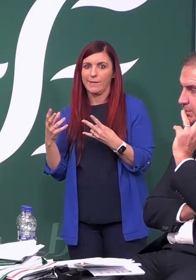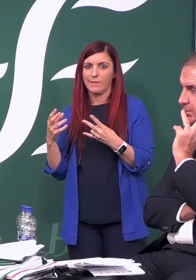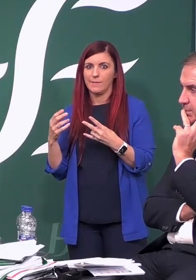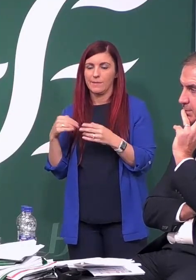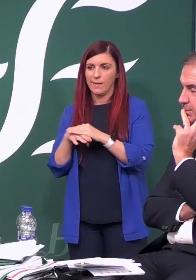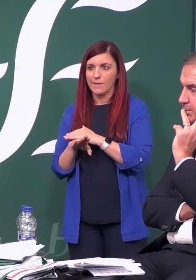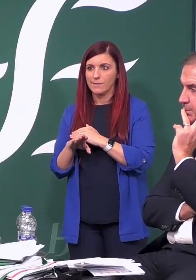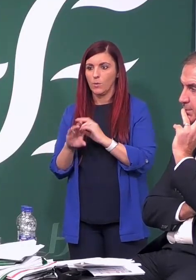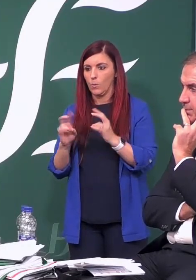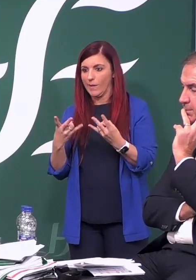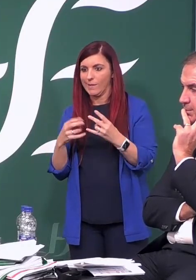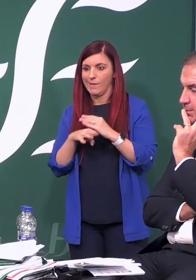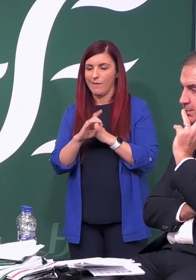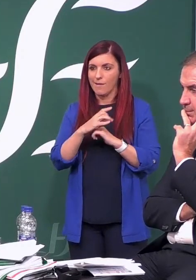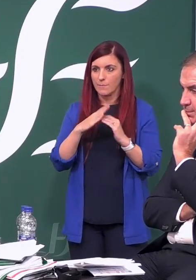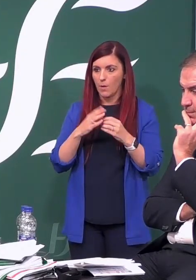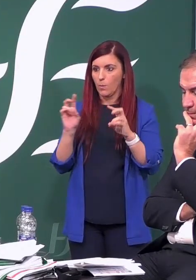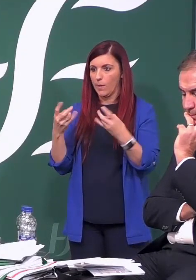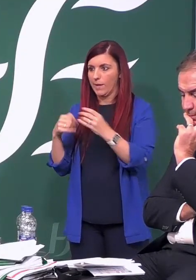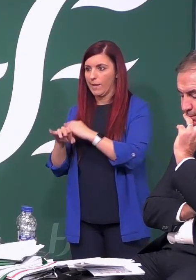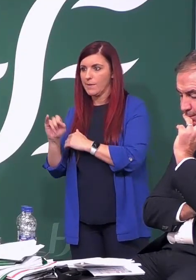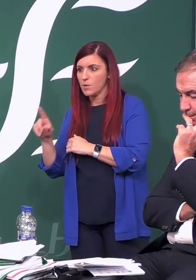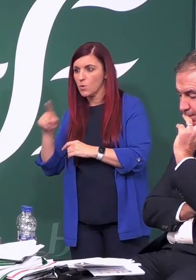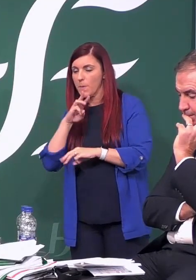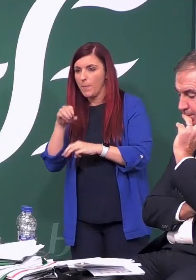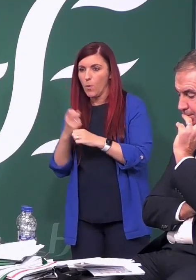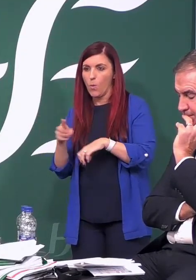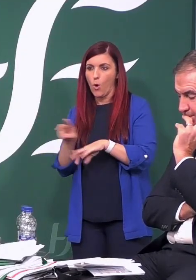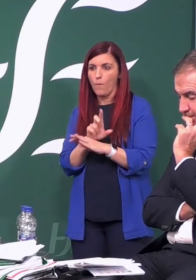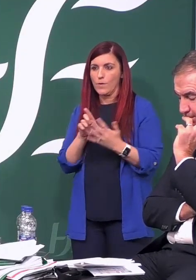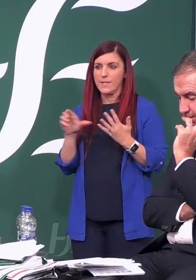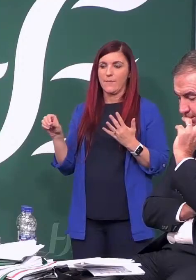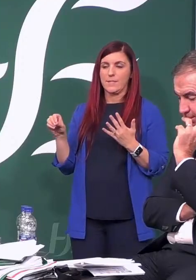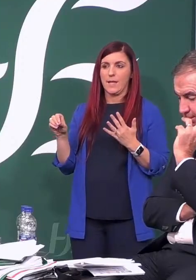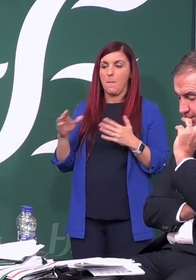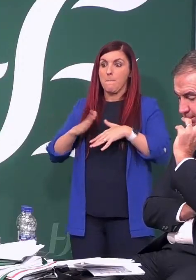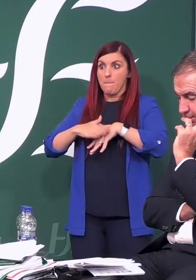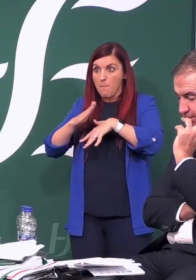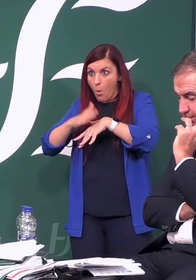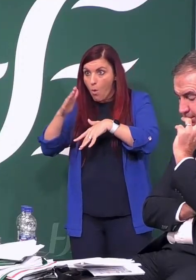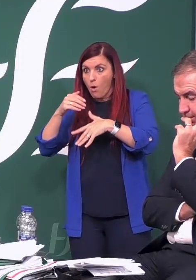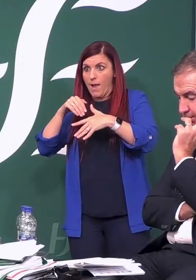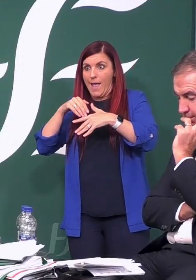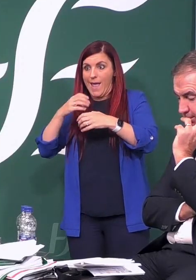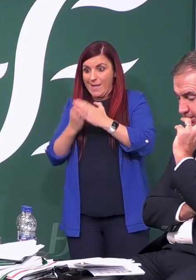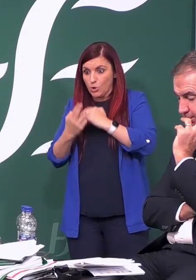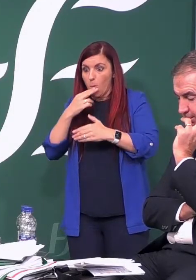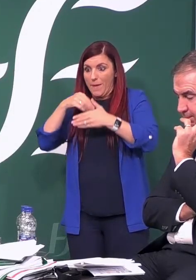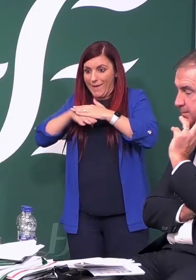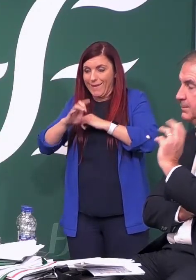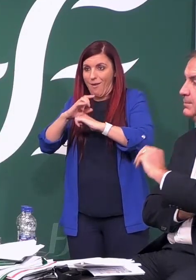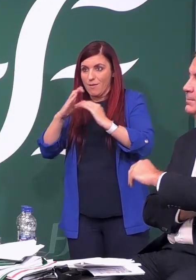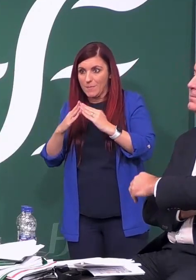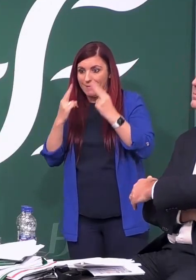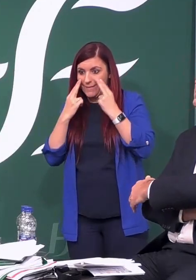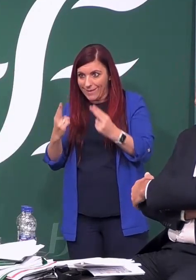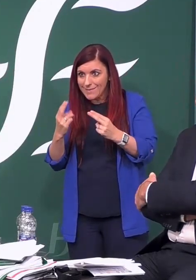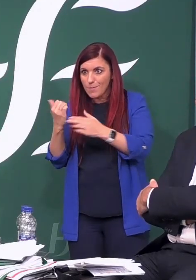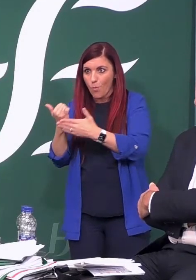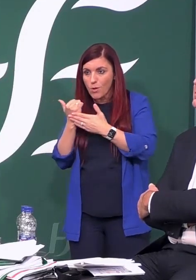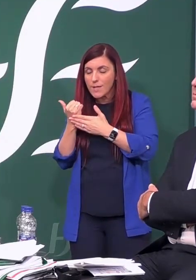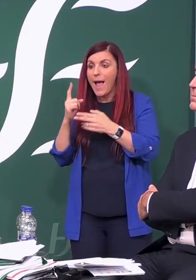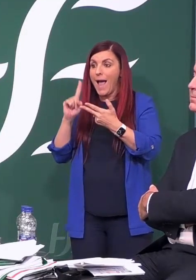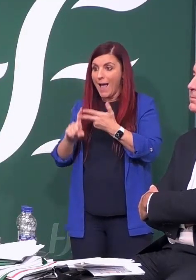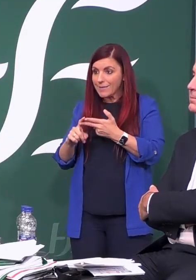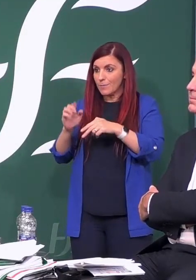ICU, thankfully. For those cases over the age of 70, a much higher conversion rate. So much of it depends on the profile of